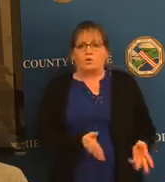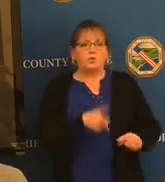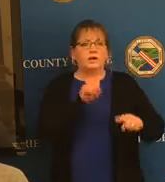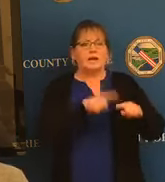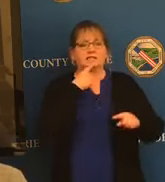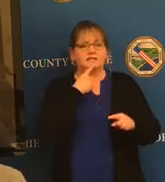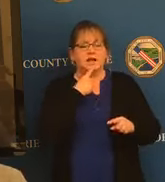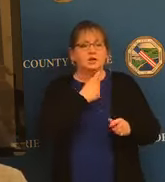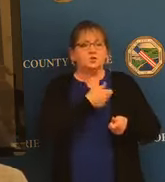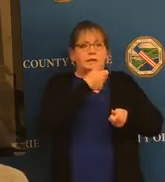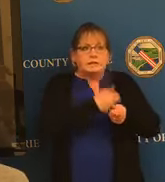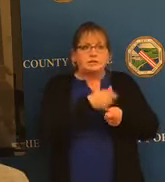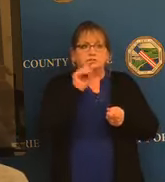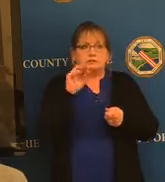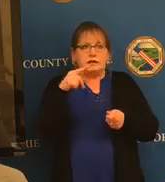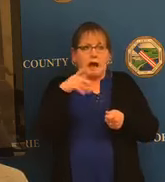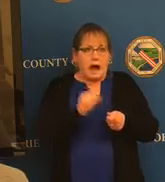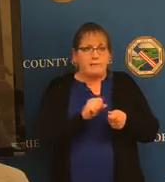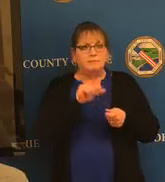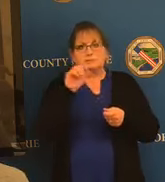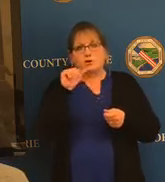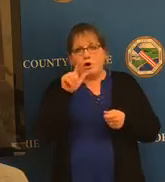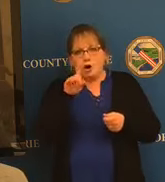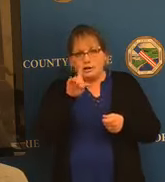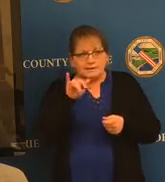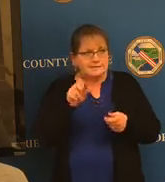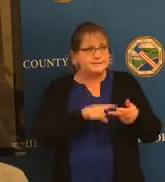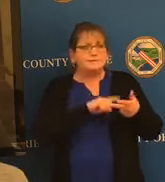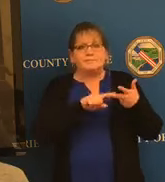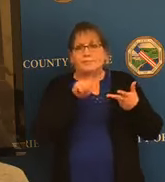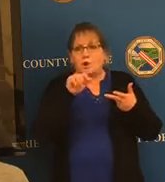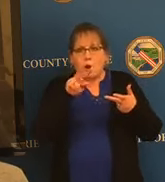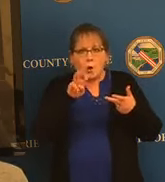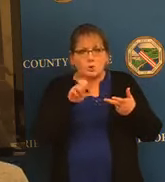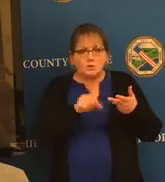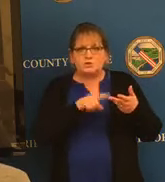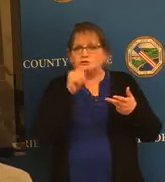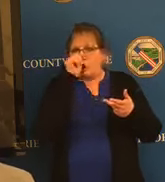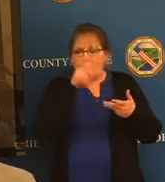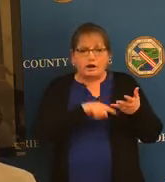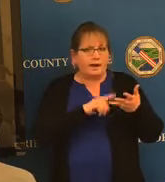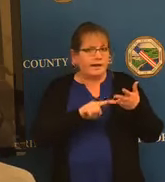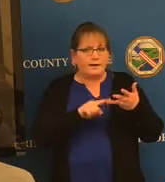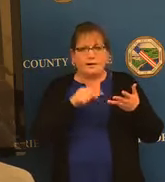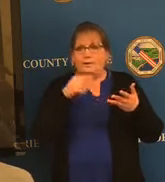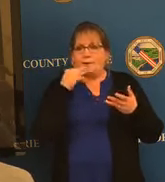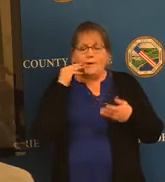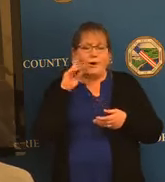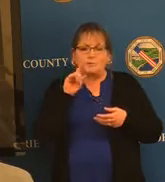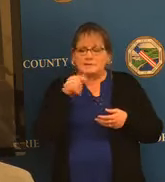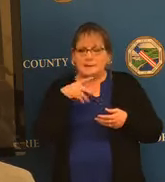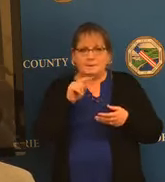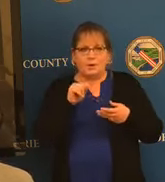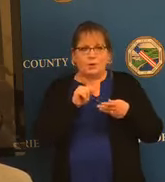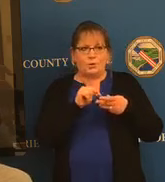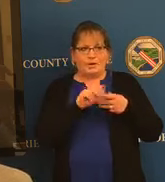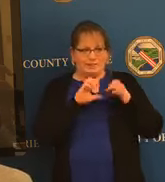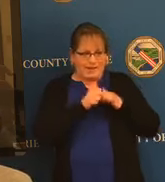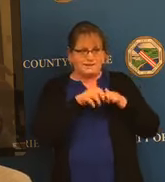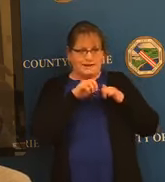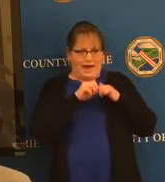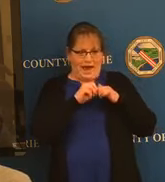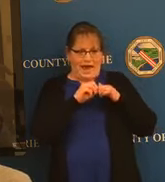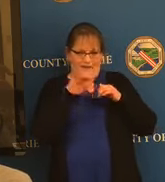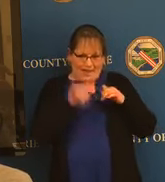listing of every Tops, every Wegmans, every Aldi's, every Lowe's, every Home Depot, every Target, because that's how this is being spread in the